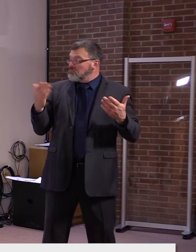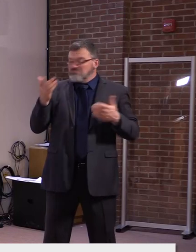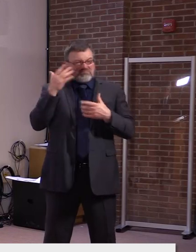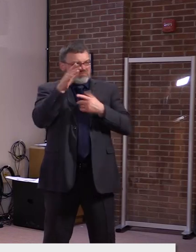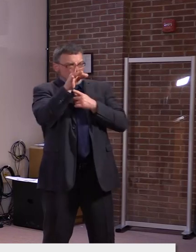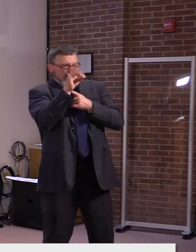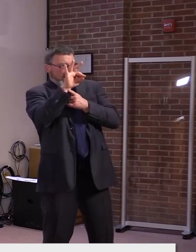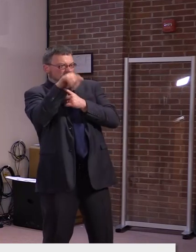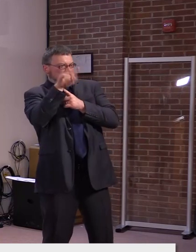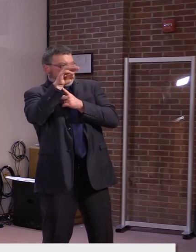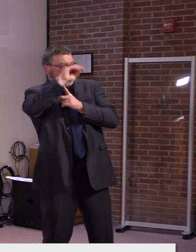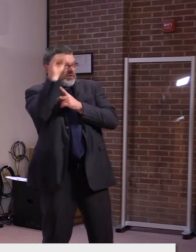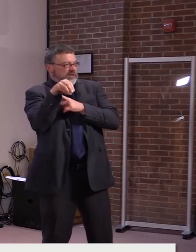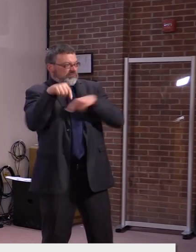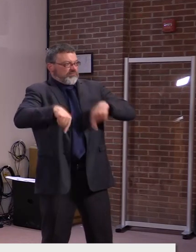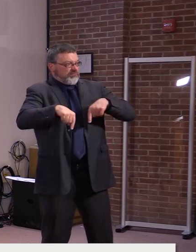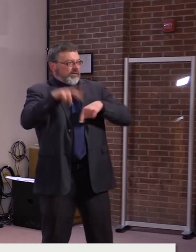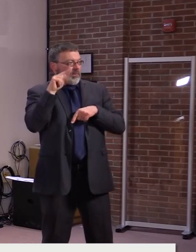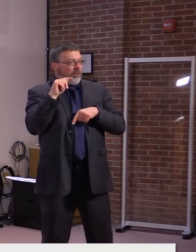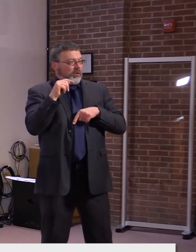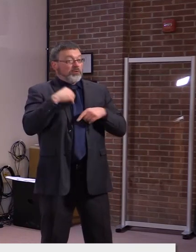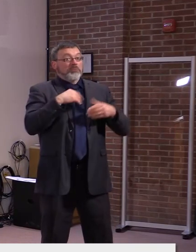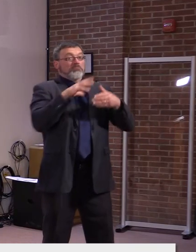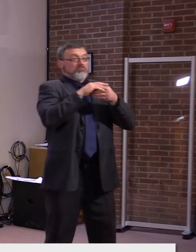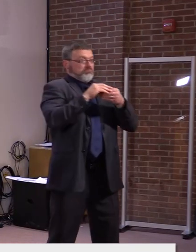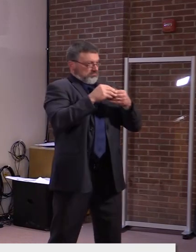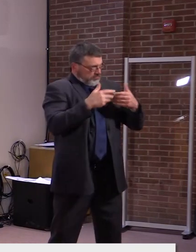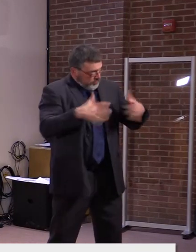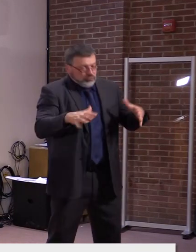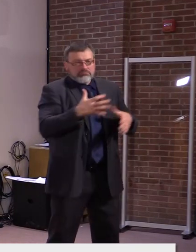will now turn it over to Secretary French.